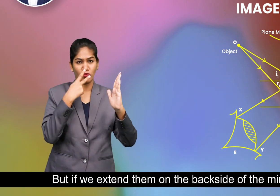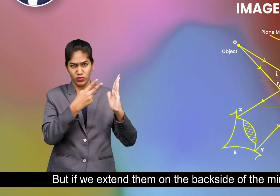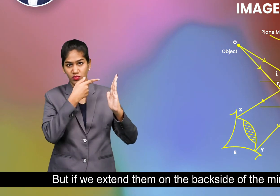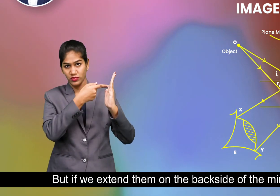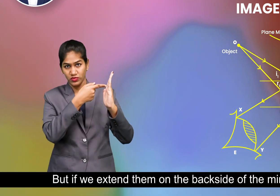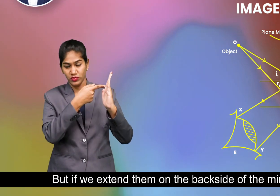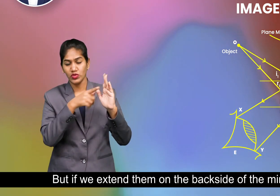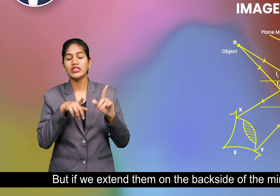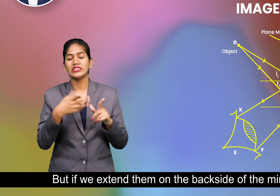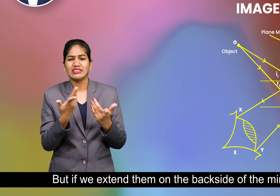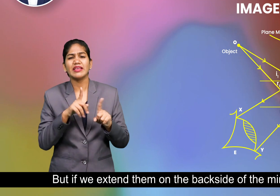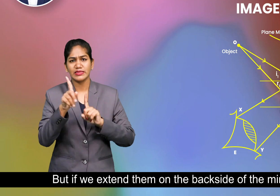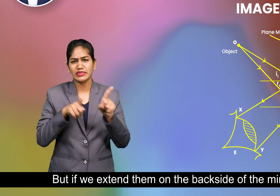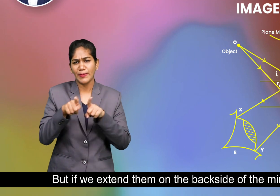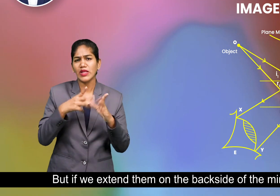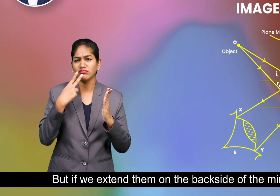just to show you,